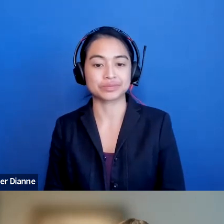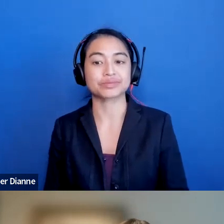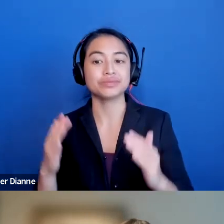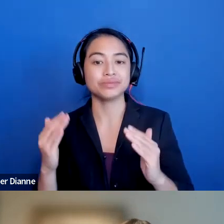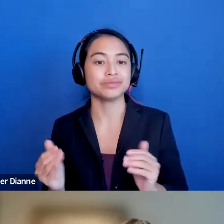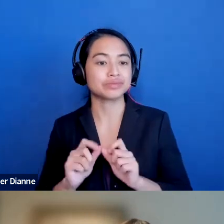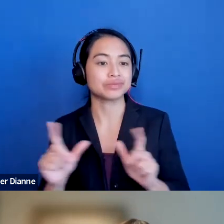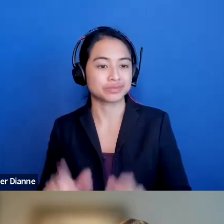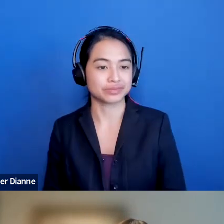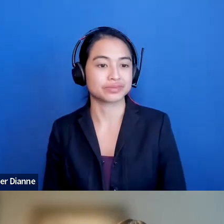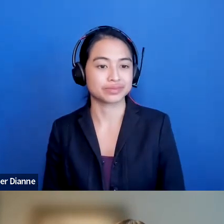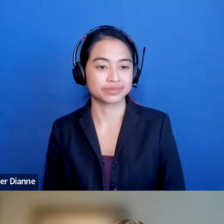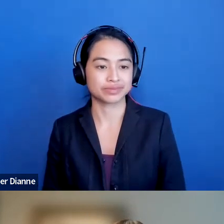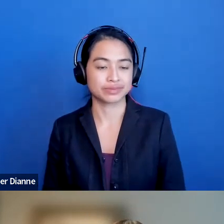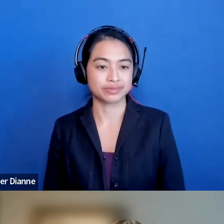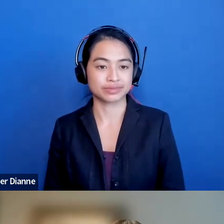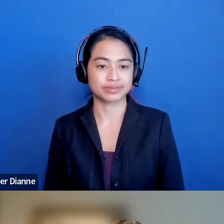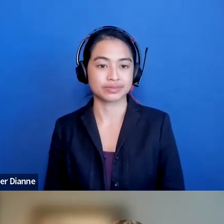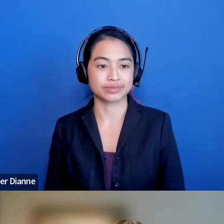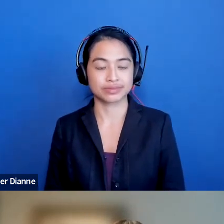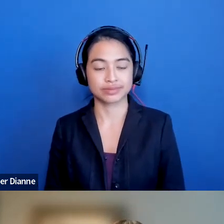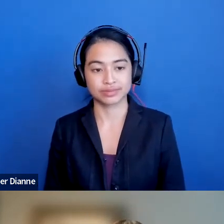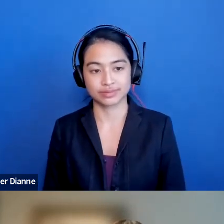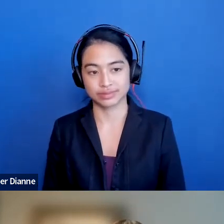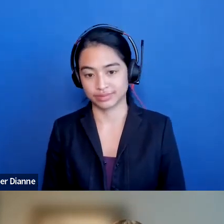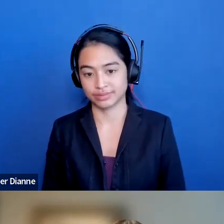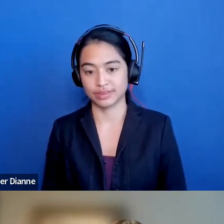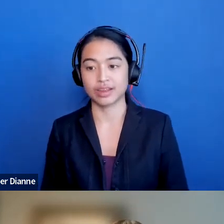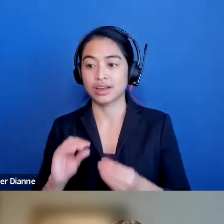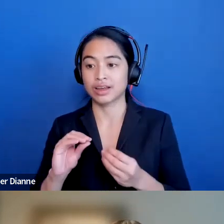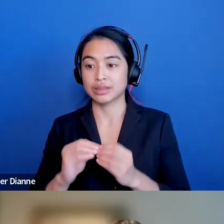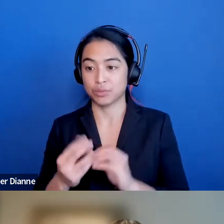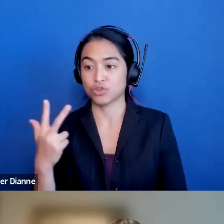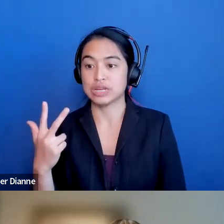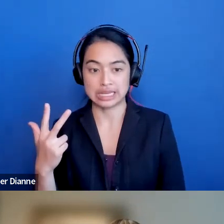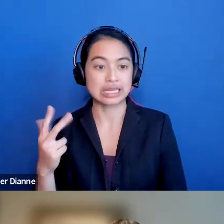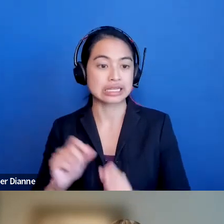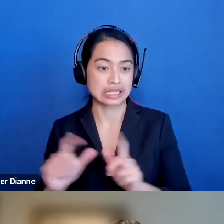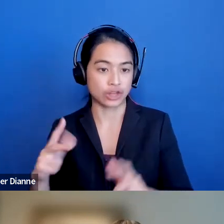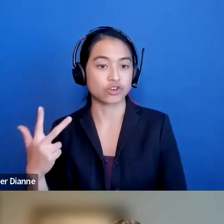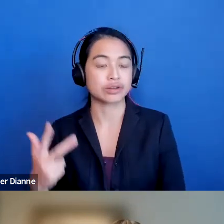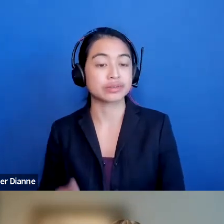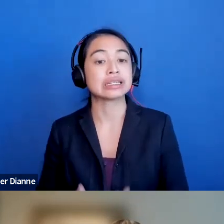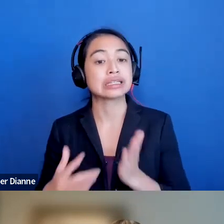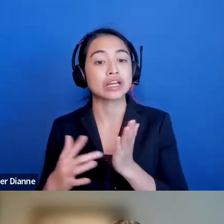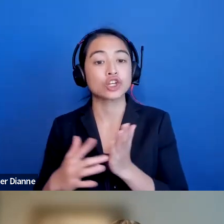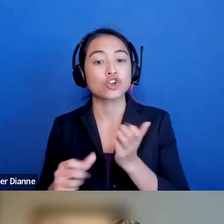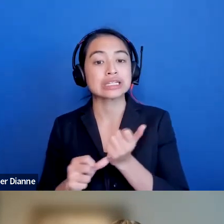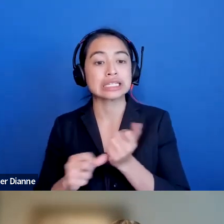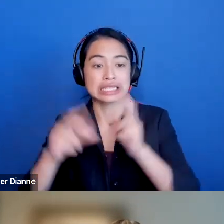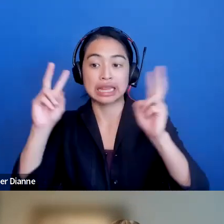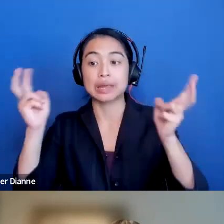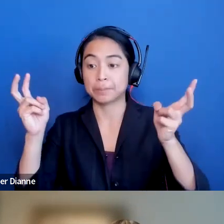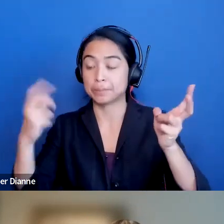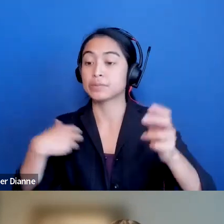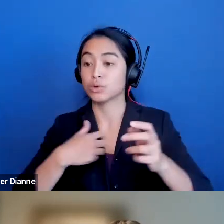slide, please. And we are on slide 3 right now. Technical assistance themes. Okay, so